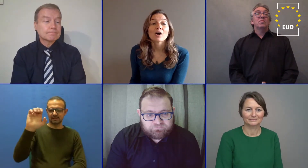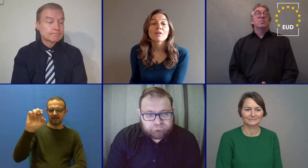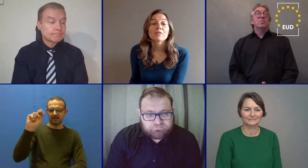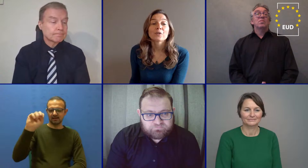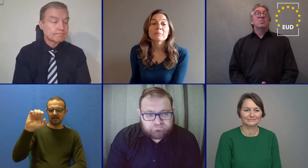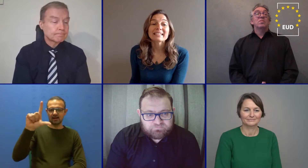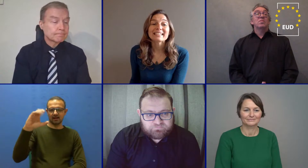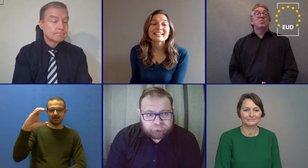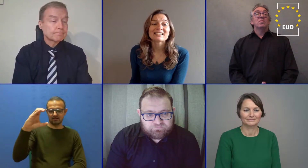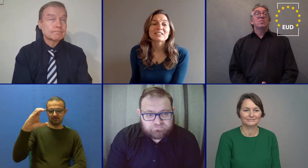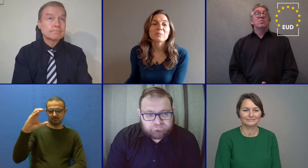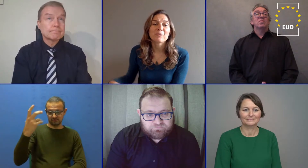For media